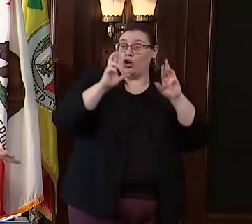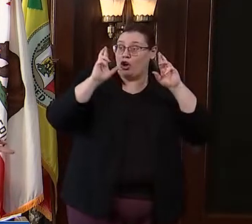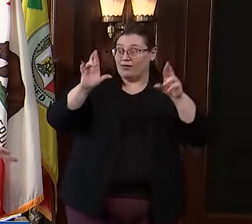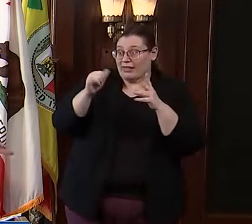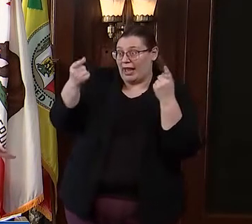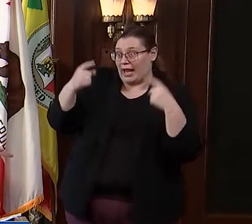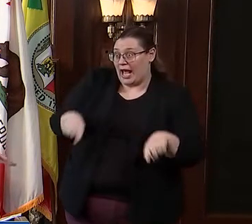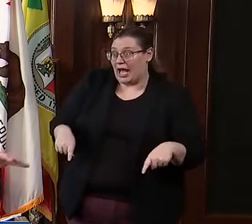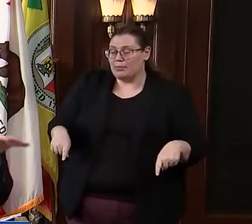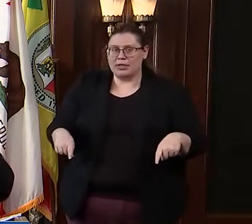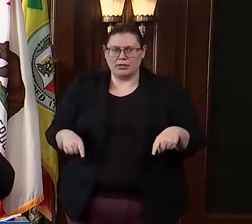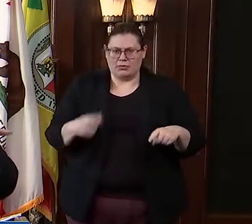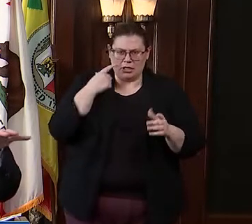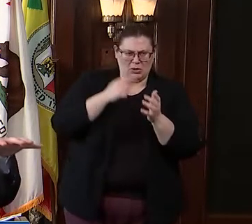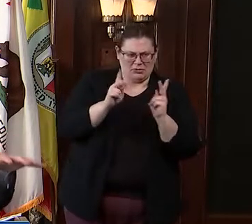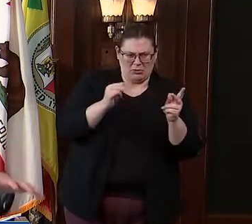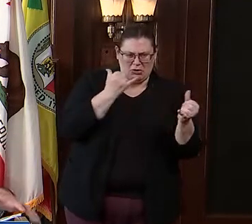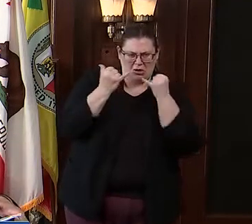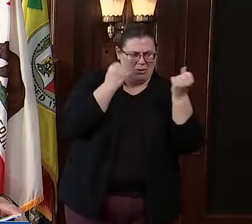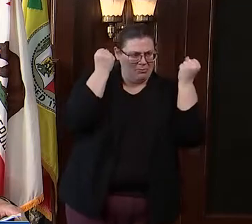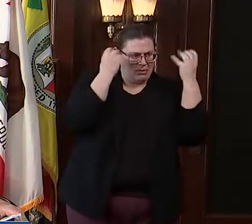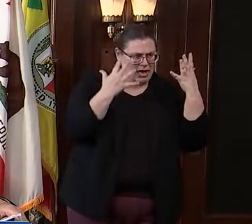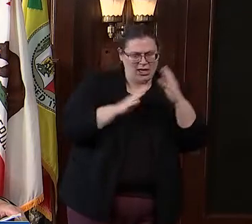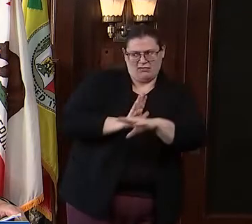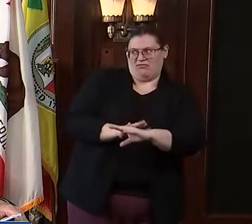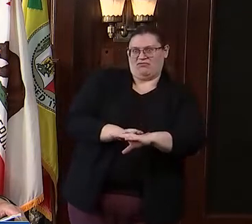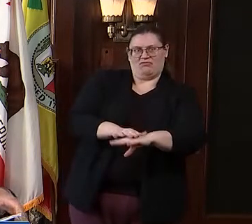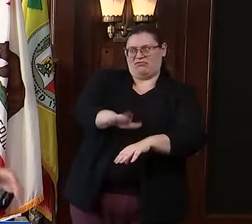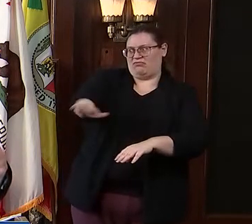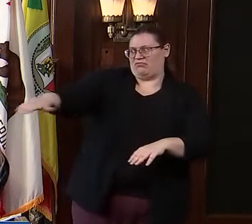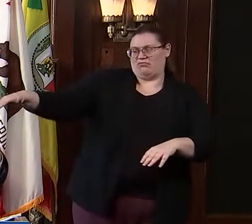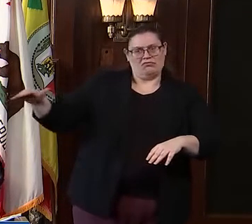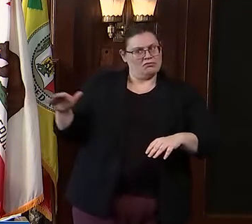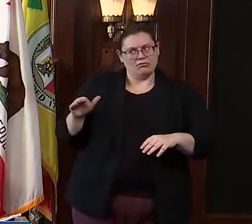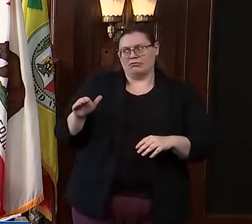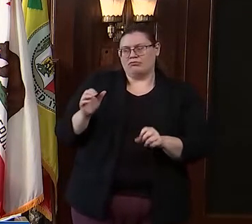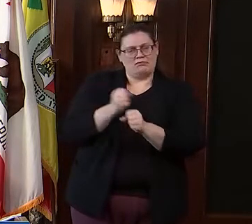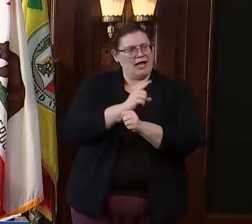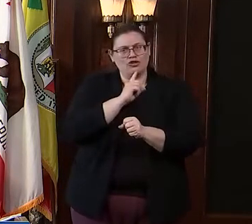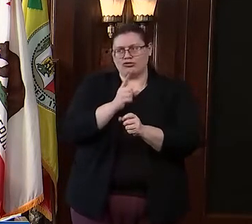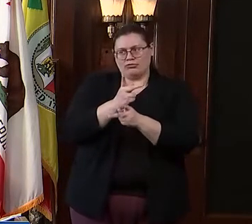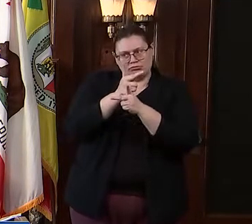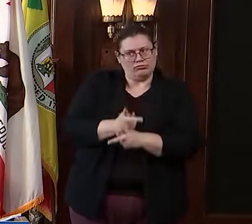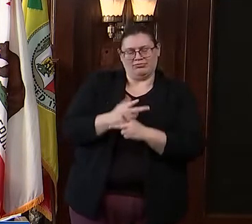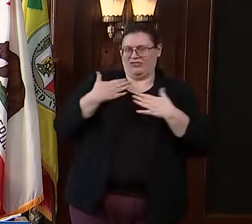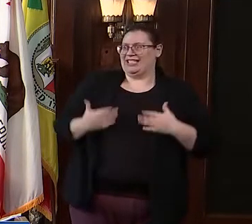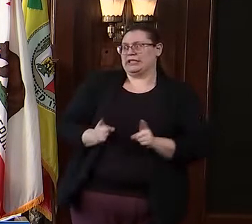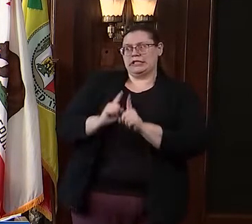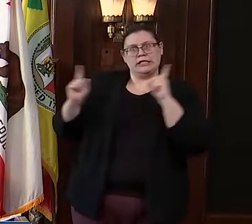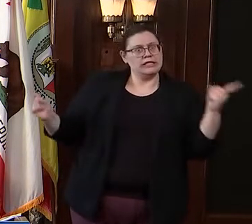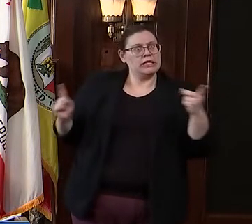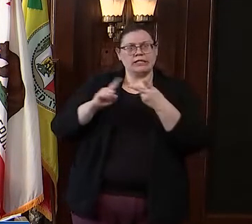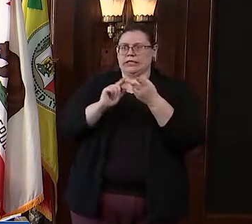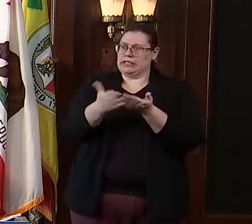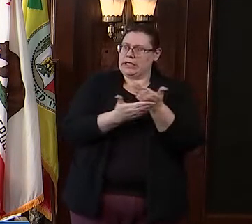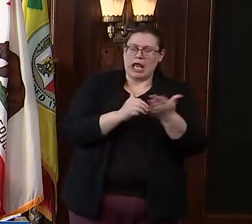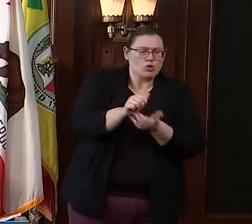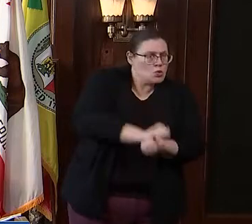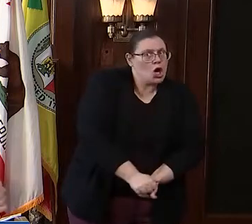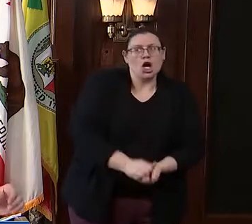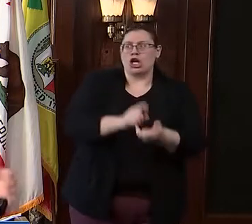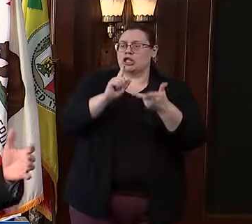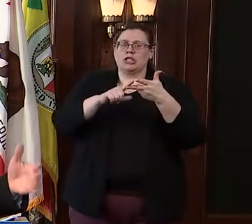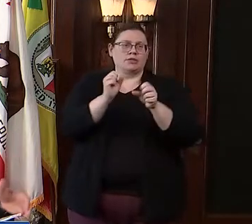say, hey, there's a lot more people calling in, everybody, we've got to be better about making sure we're physically distancing, washing our hands, making sure